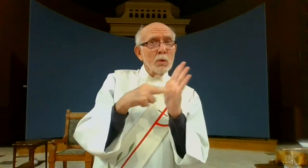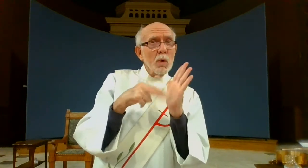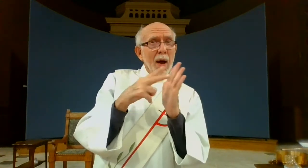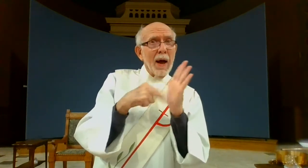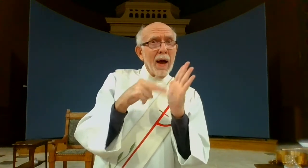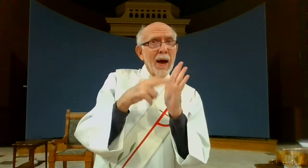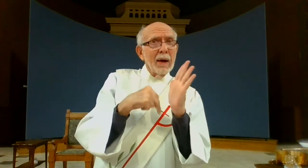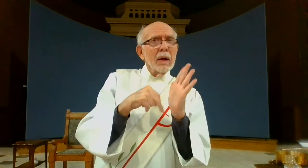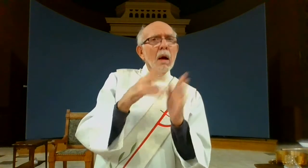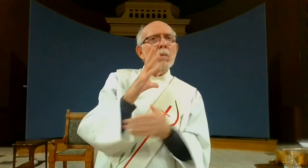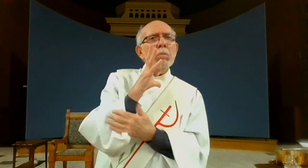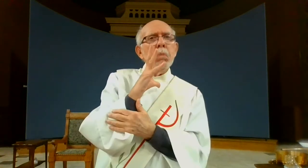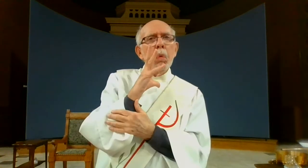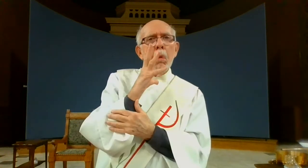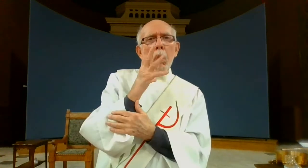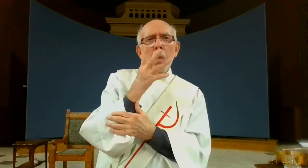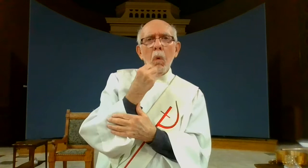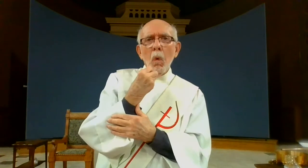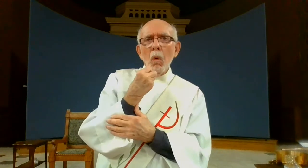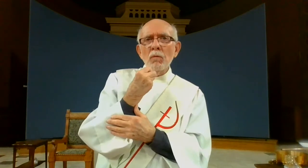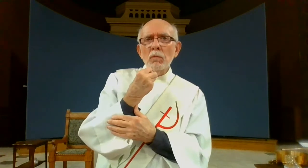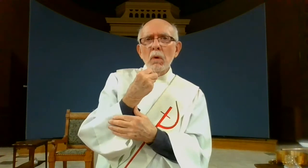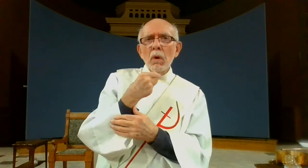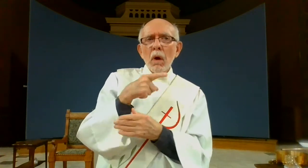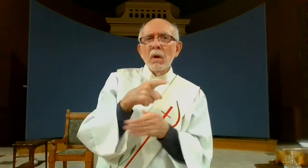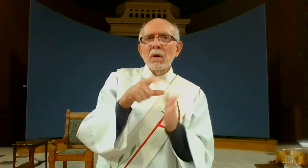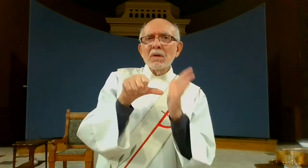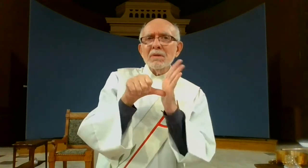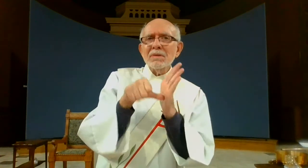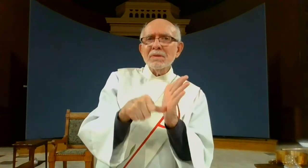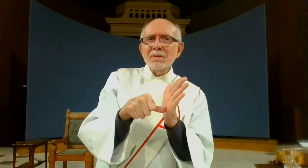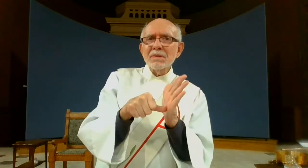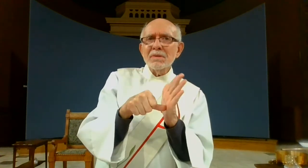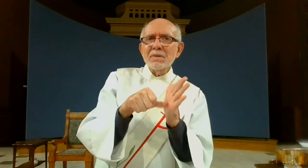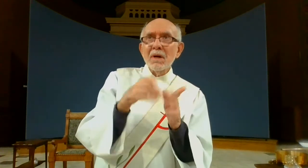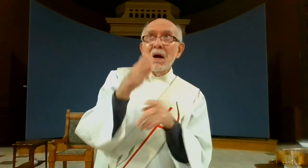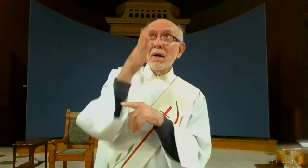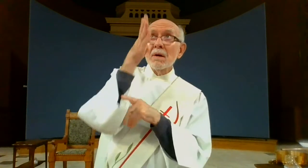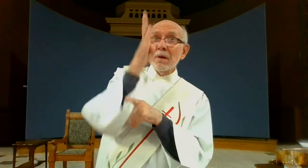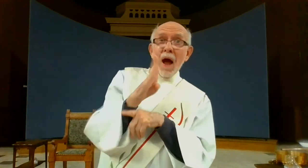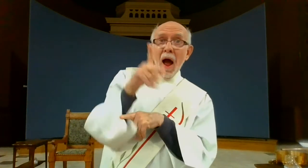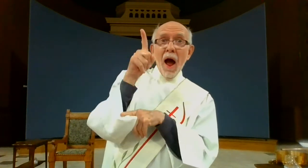In the second reading, we have a beautiful example of God,